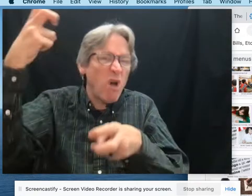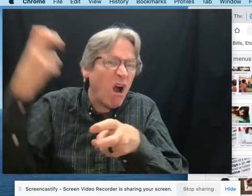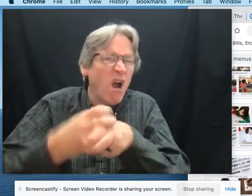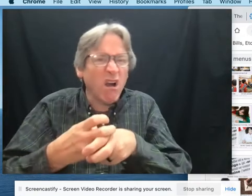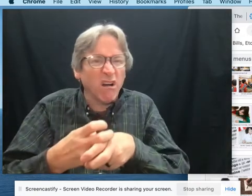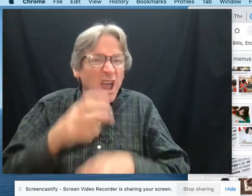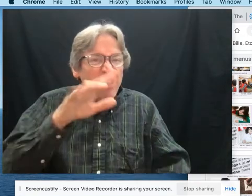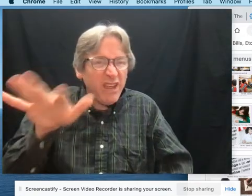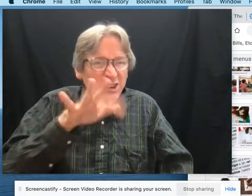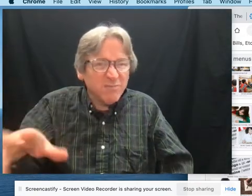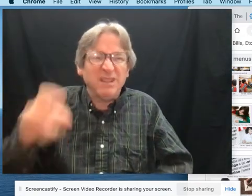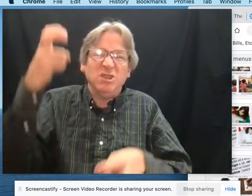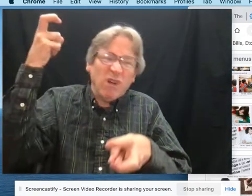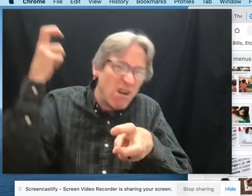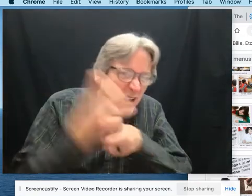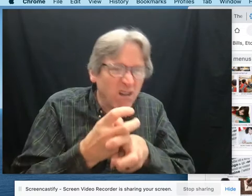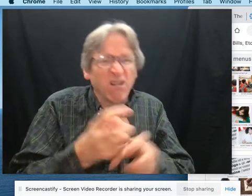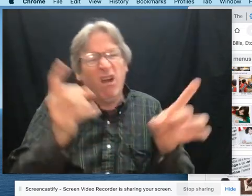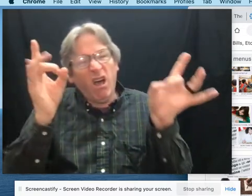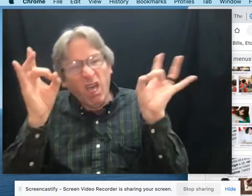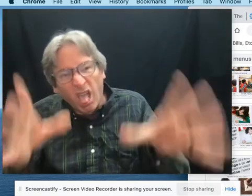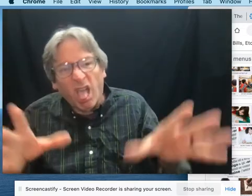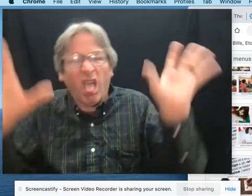that's so hard things